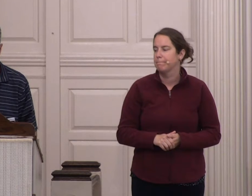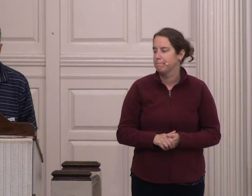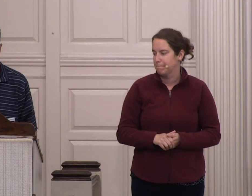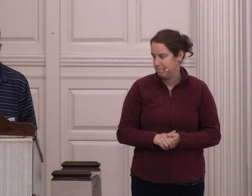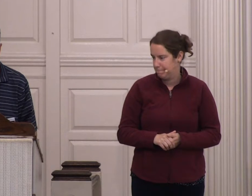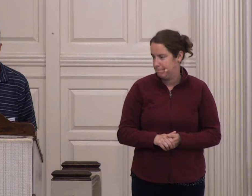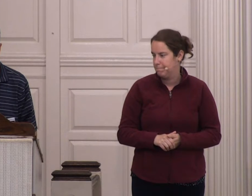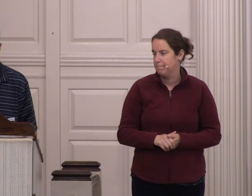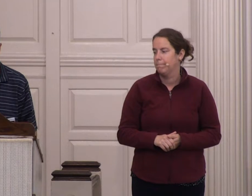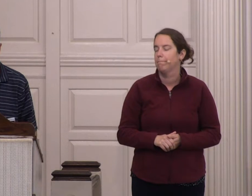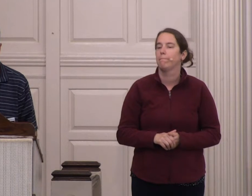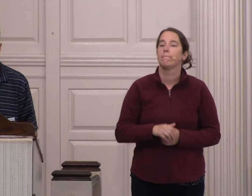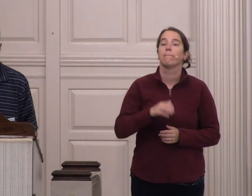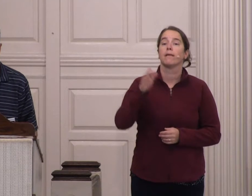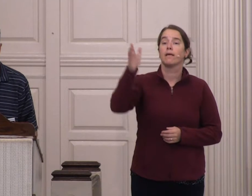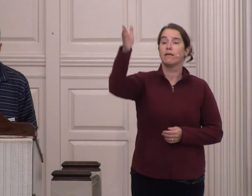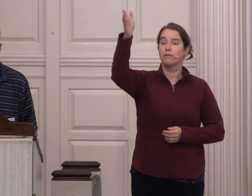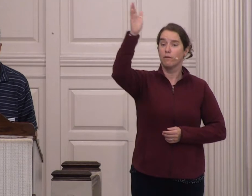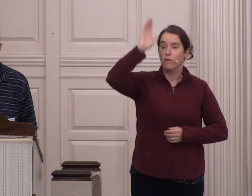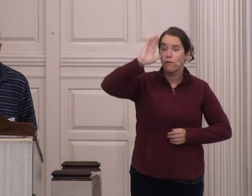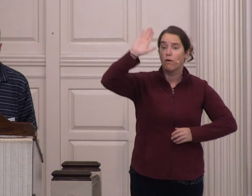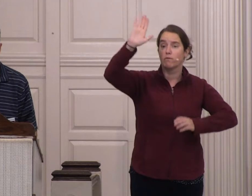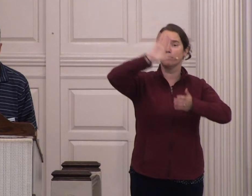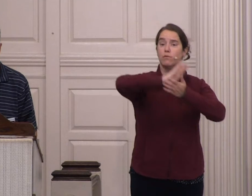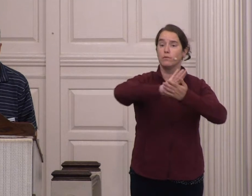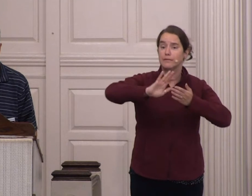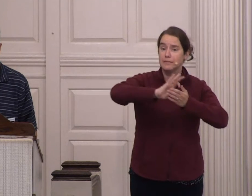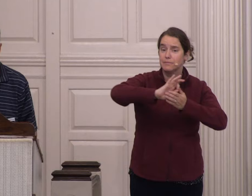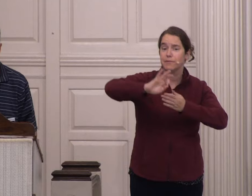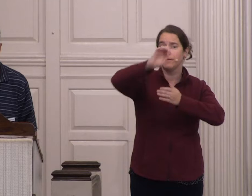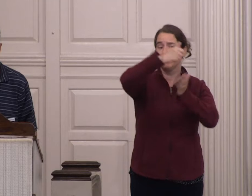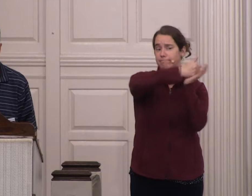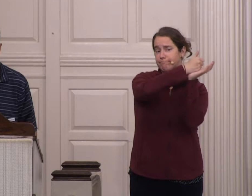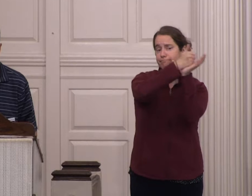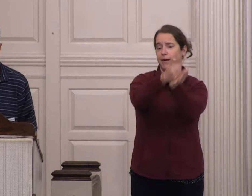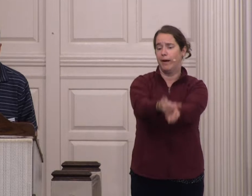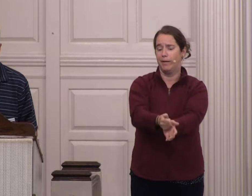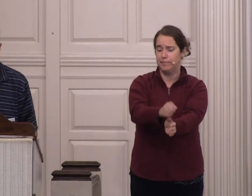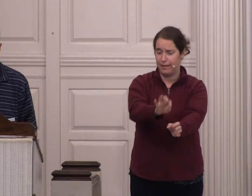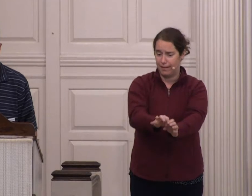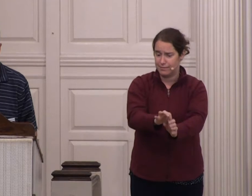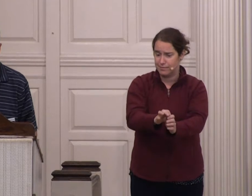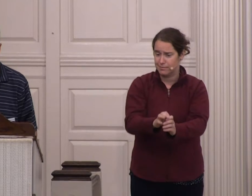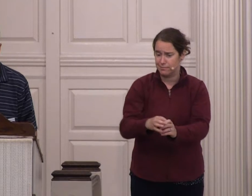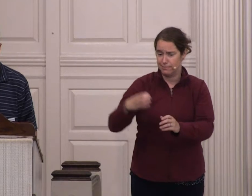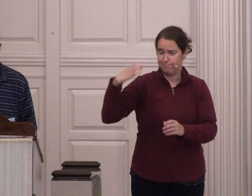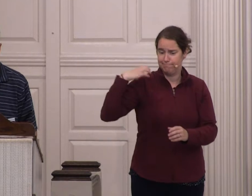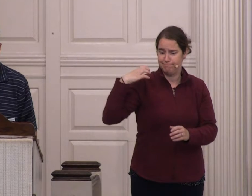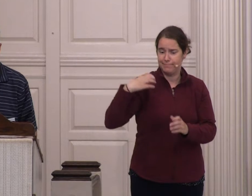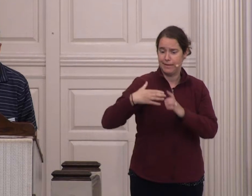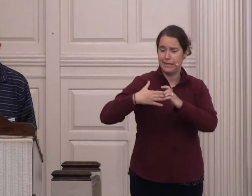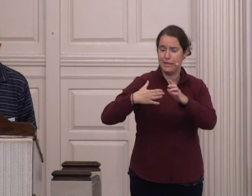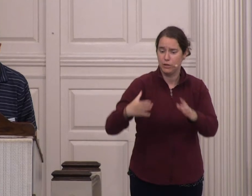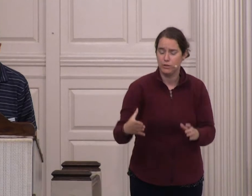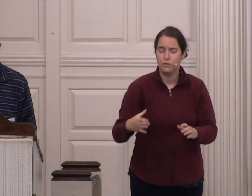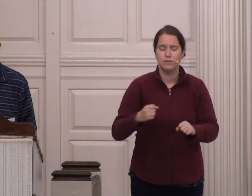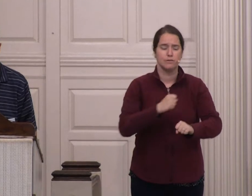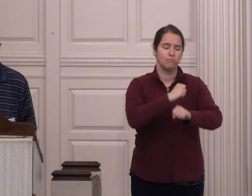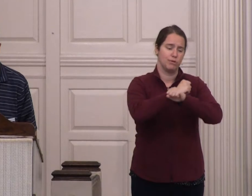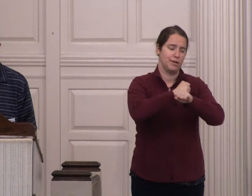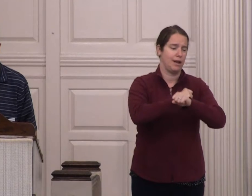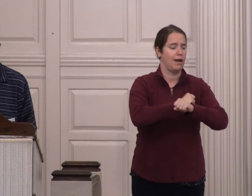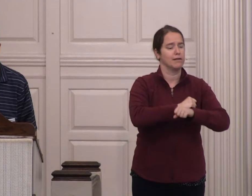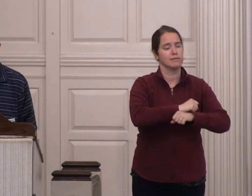That God's Holy Spirit may strengthen elected officials in their work to protect the most vulnerable, especially